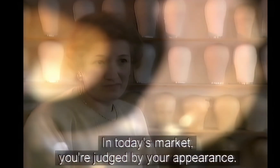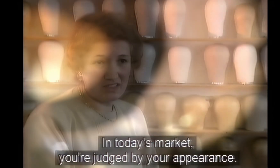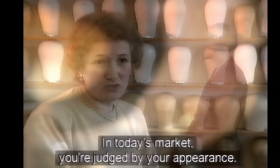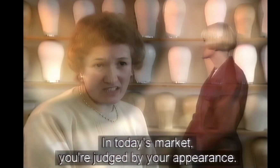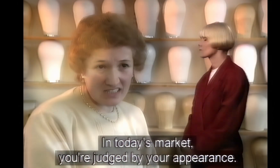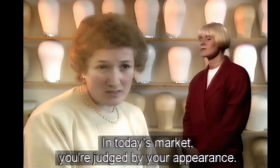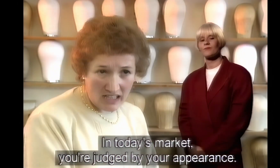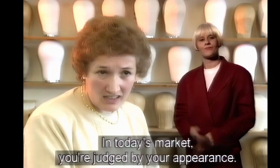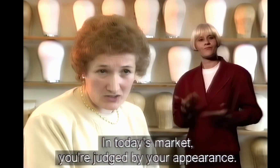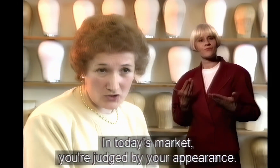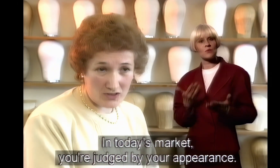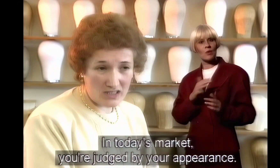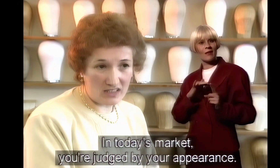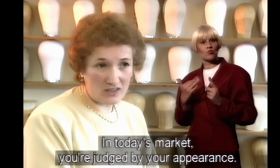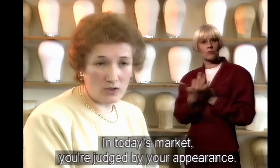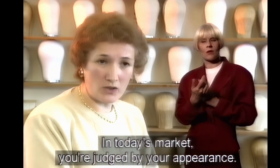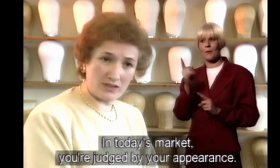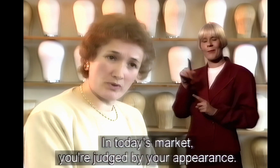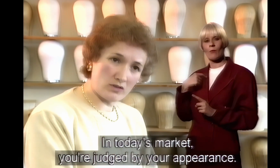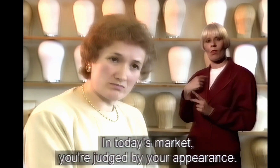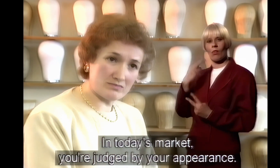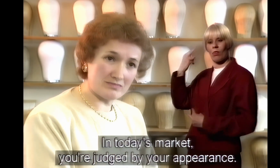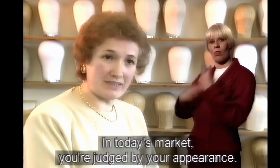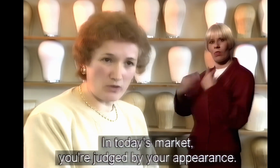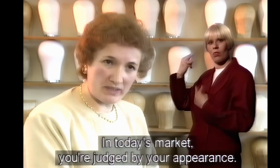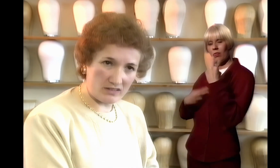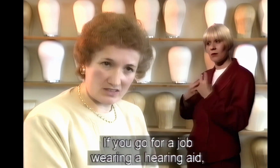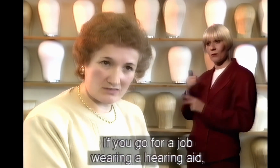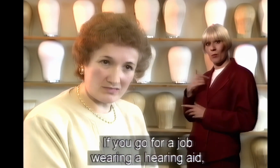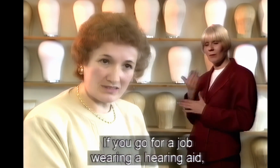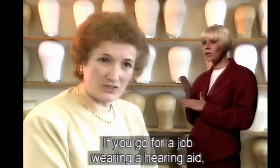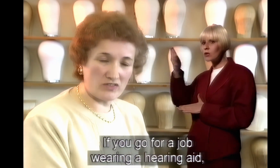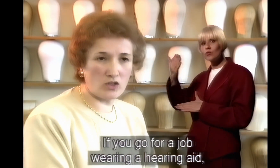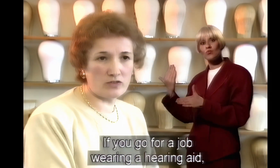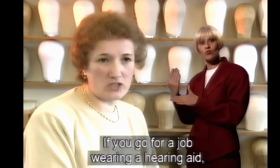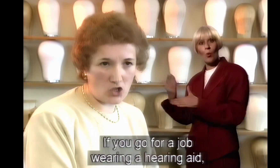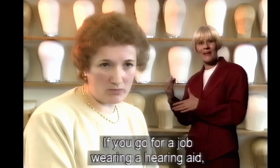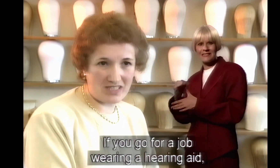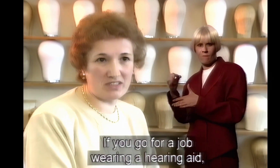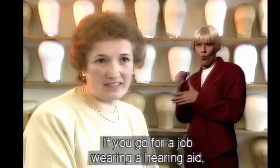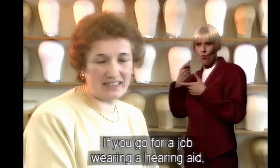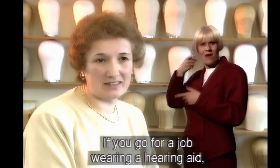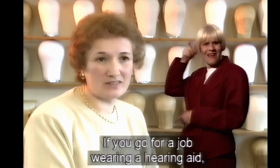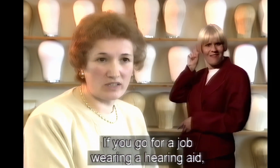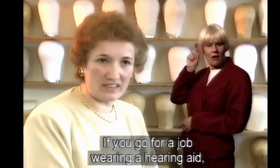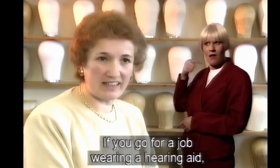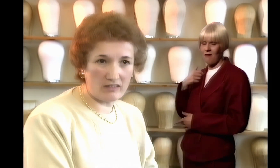In today's market, you are looked upon by your appearance. If you go for a job or something like that, wearing a hearing